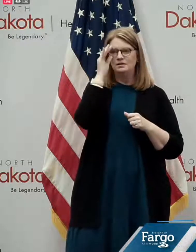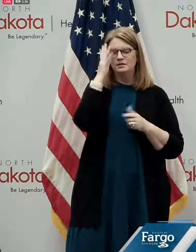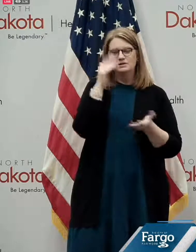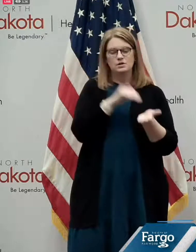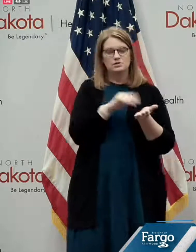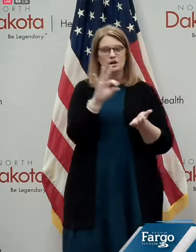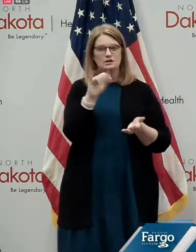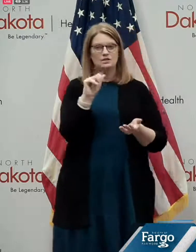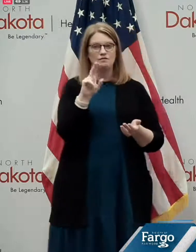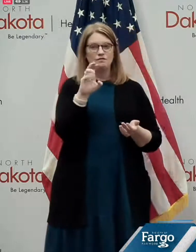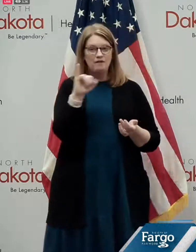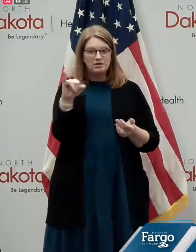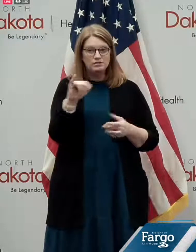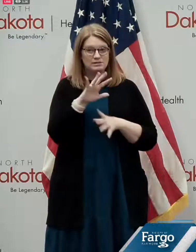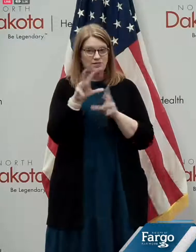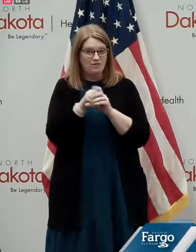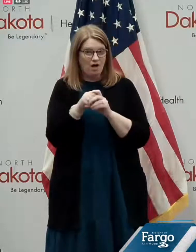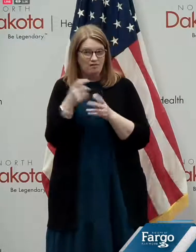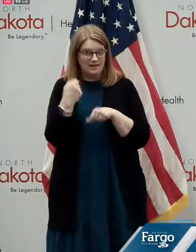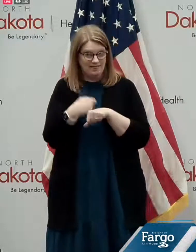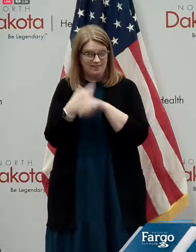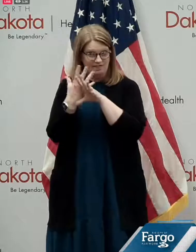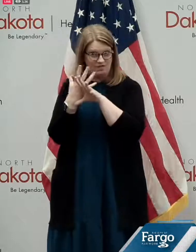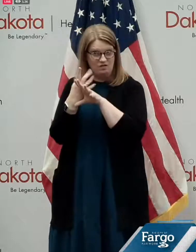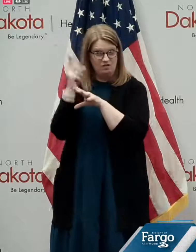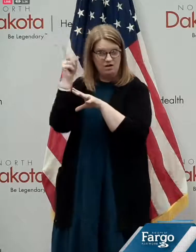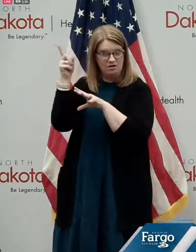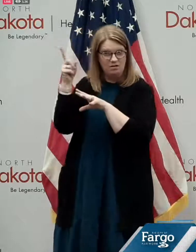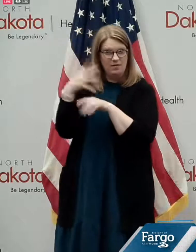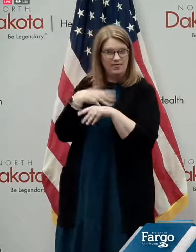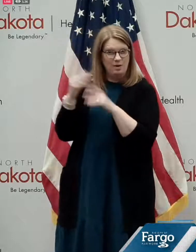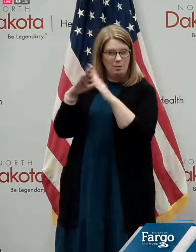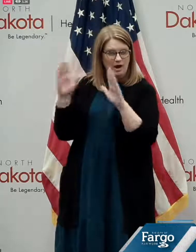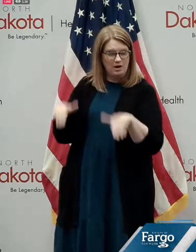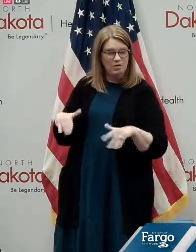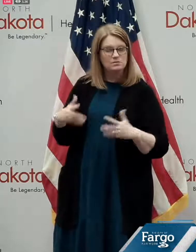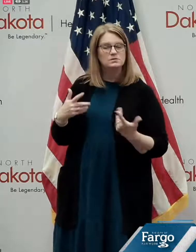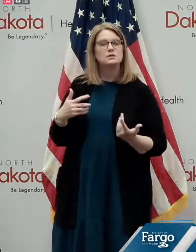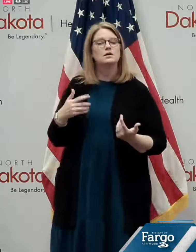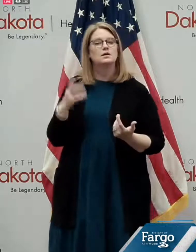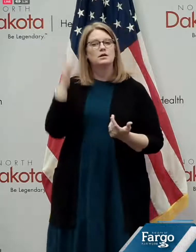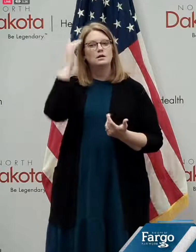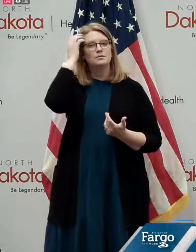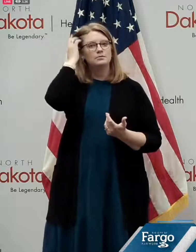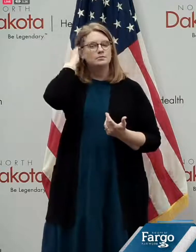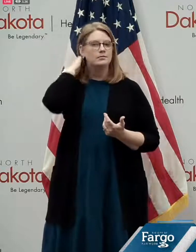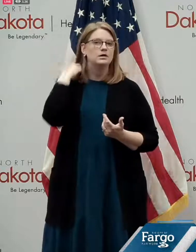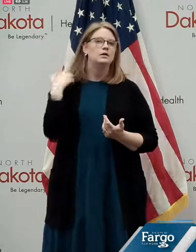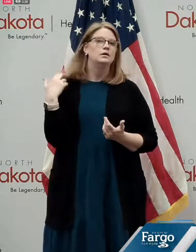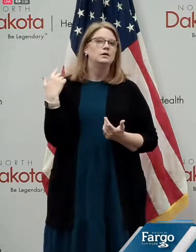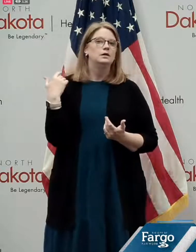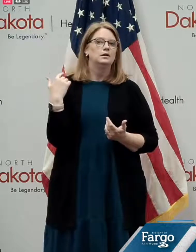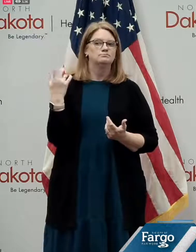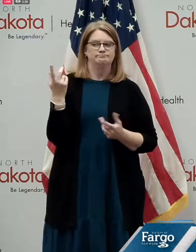was on the call earlier today on the video conference that I was on, sitting between